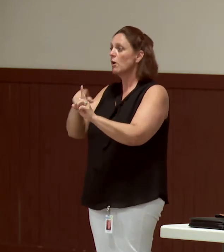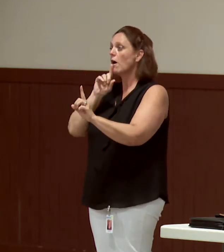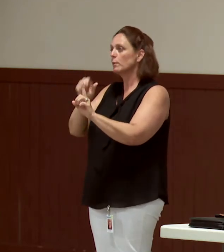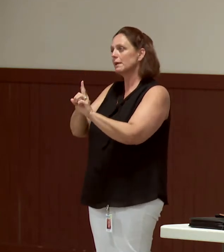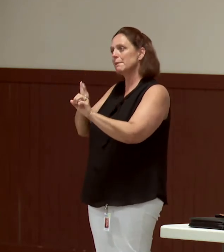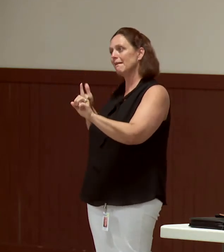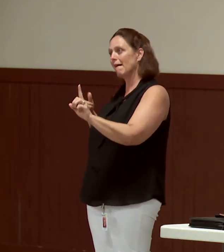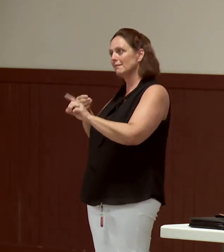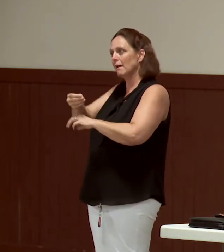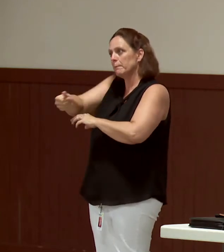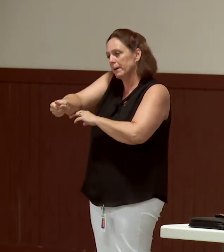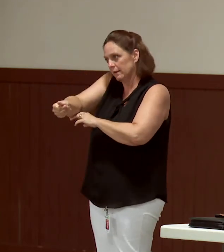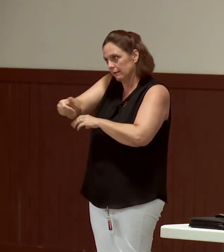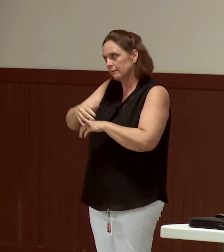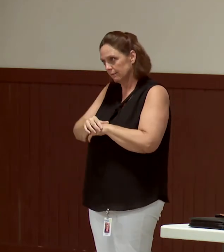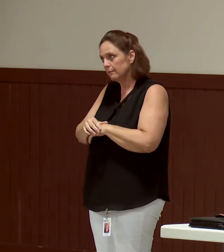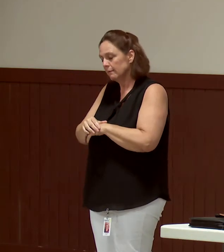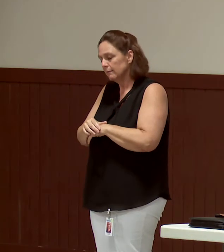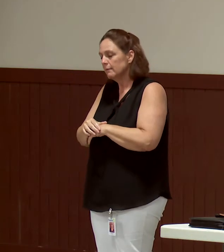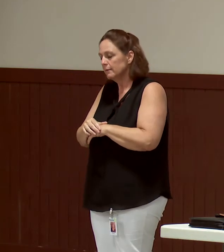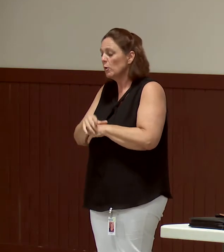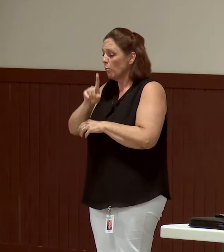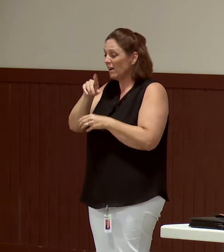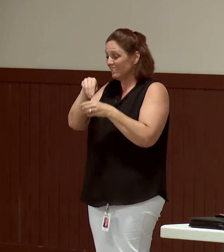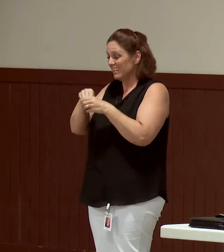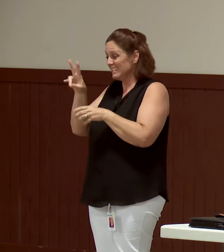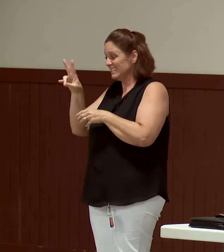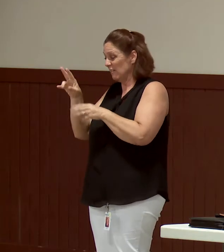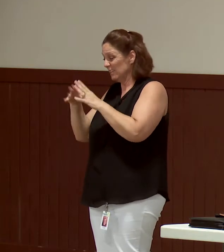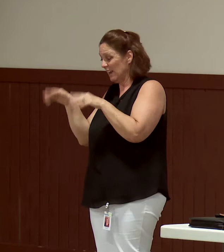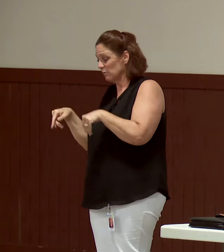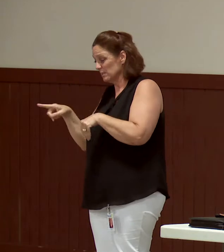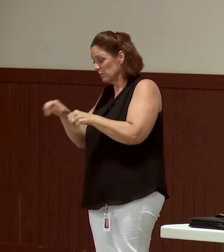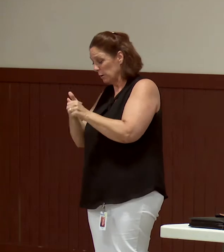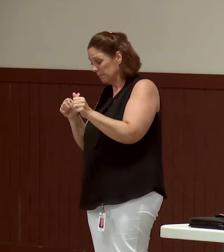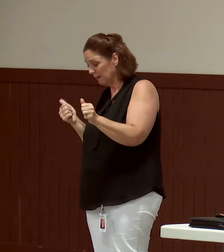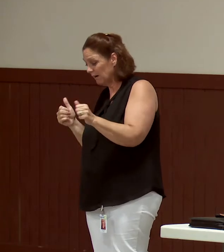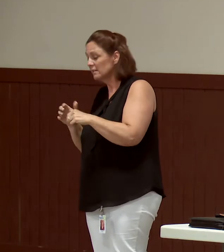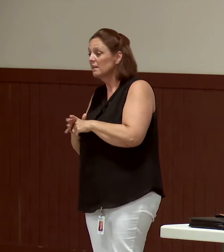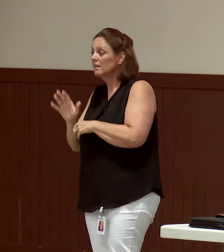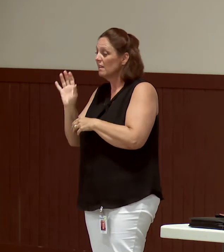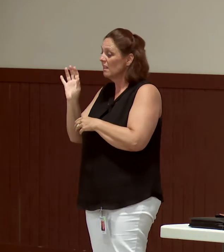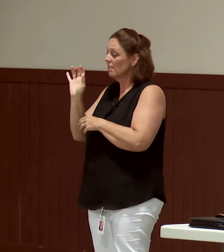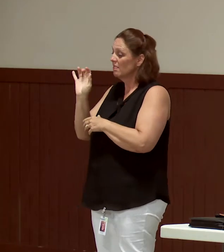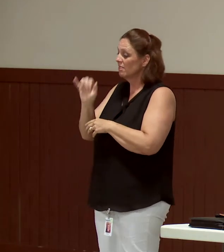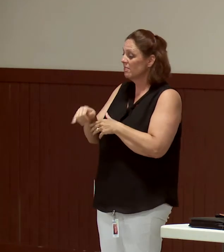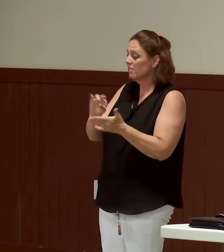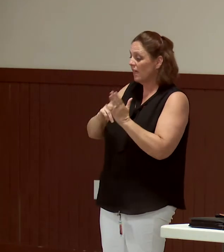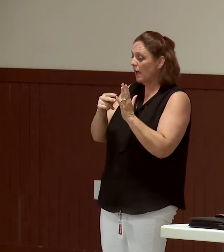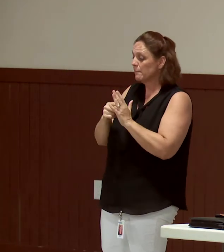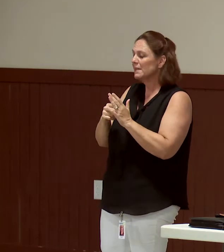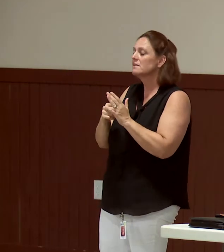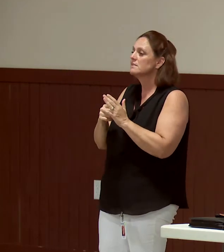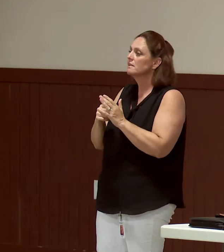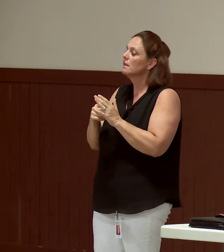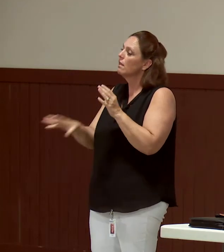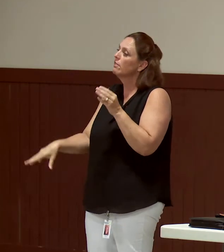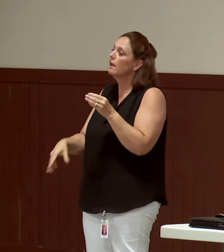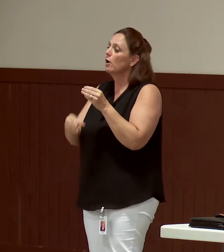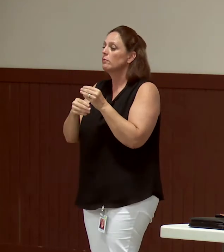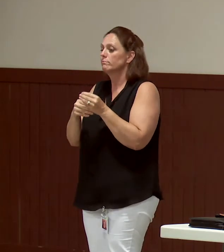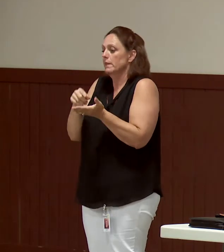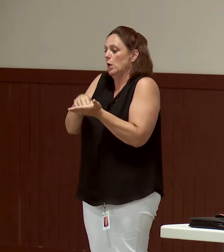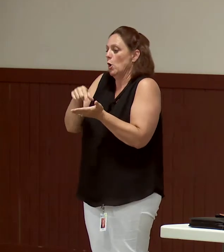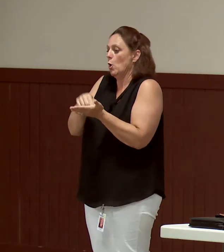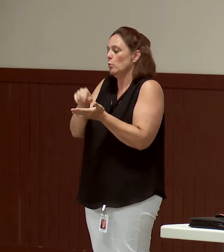for 1 in 7 of the renter households in the county. It's estimated that those households are behind by about $3,000,